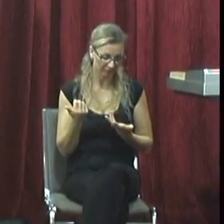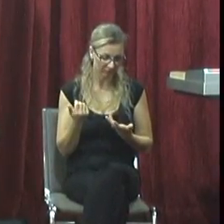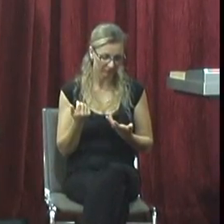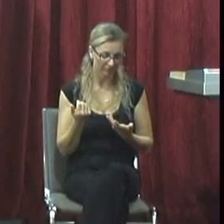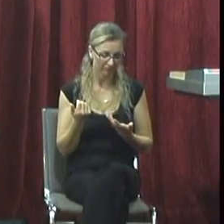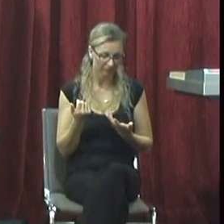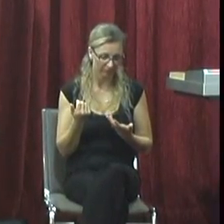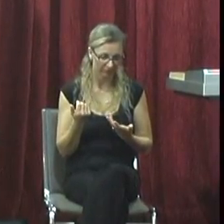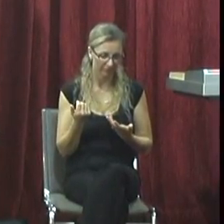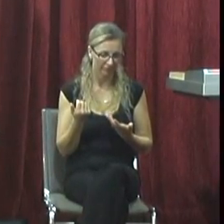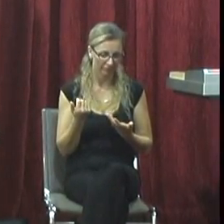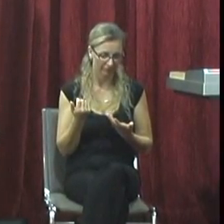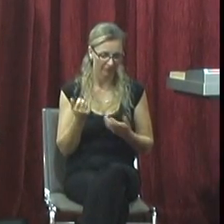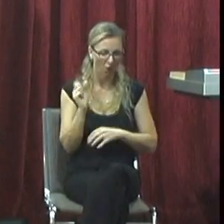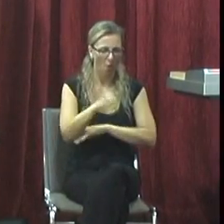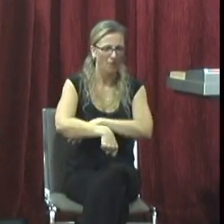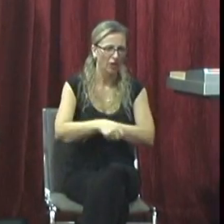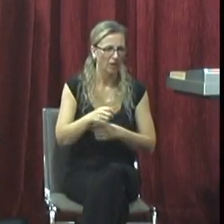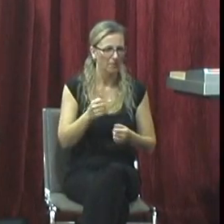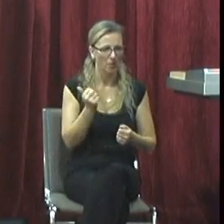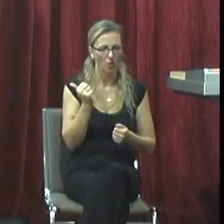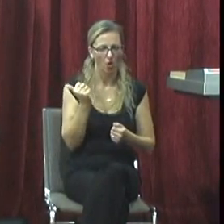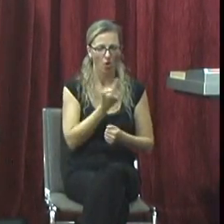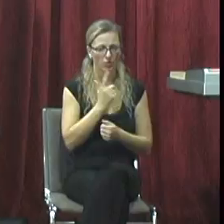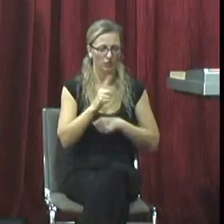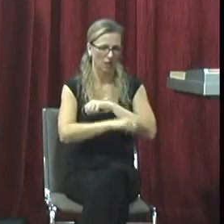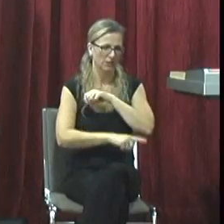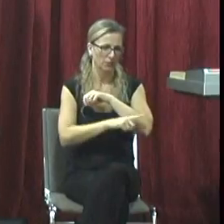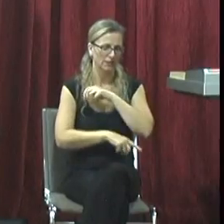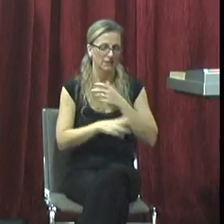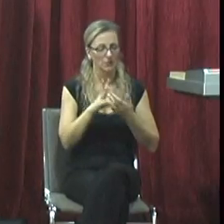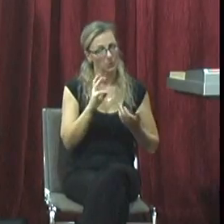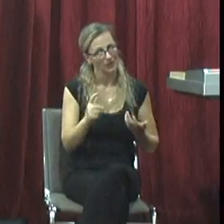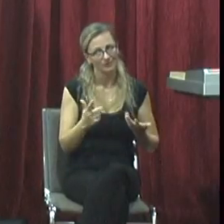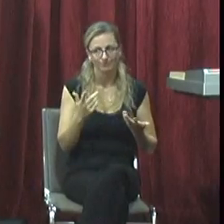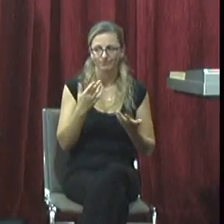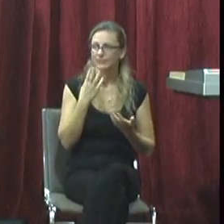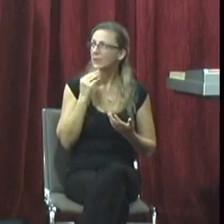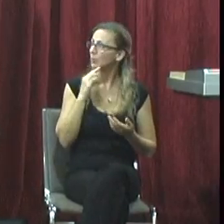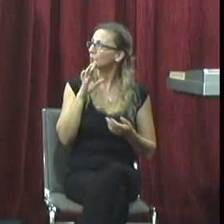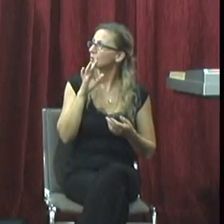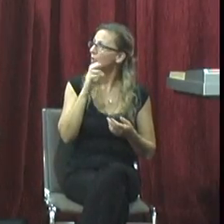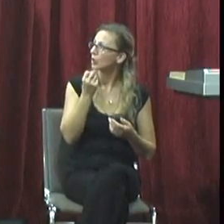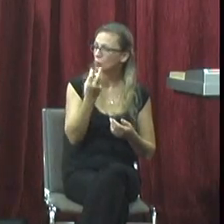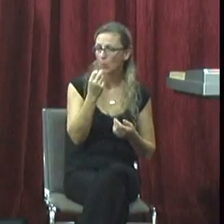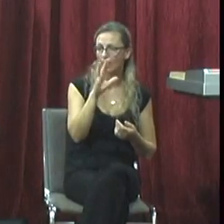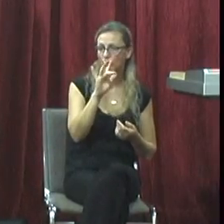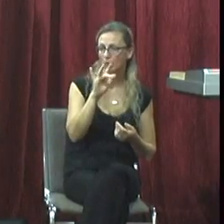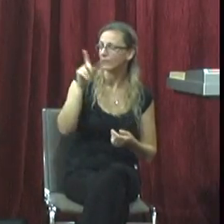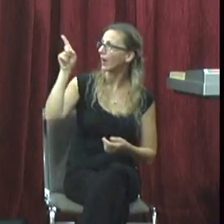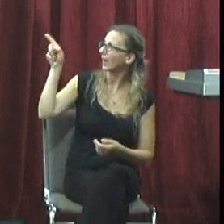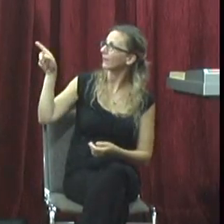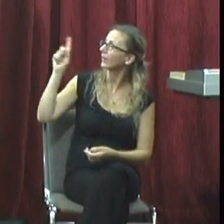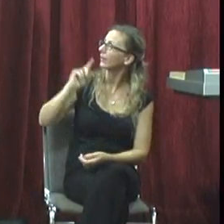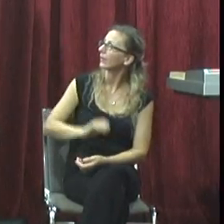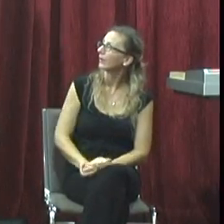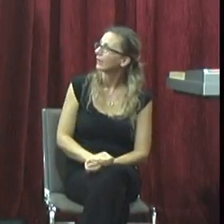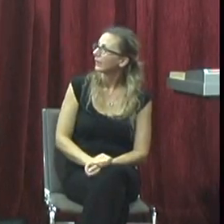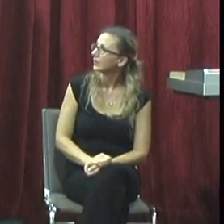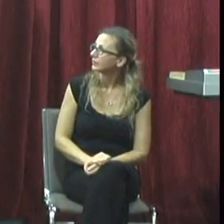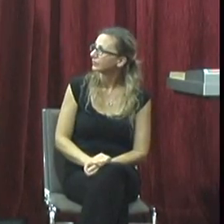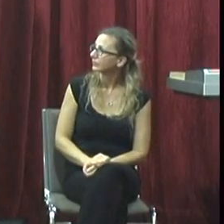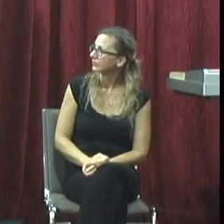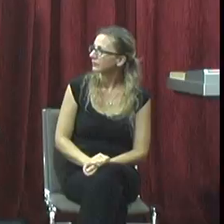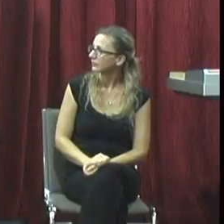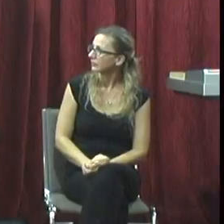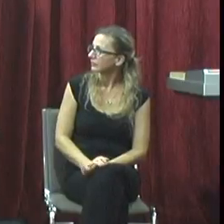consequences. Well, let me read for you Hebrews chapter 12, verse 25, an interesting verse. Speaking to believers,